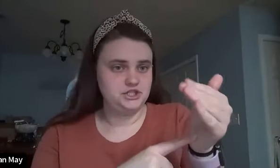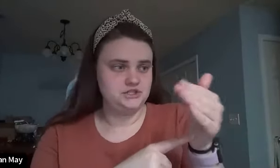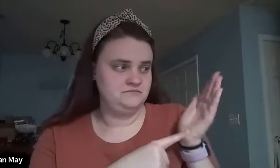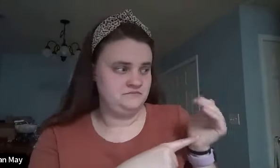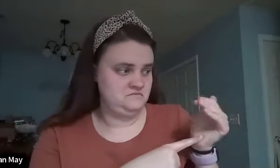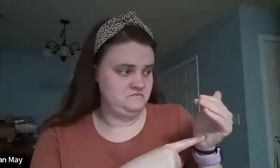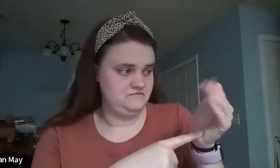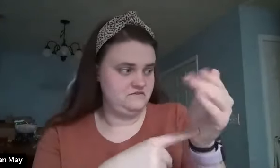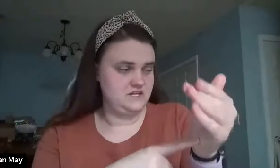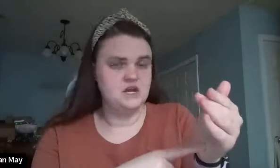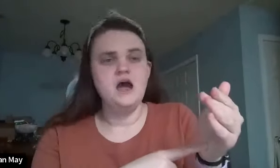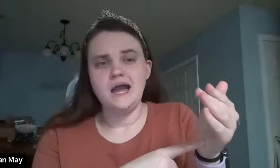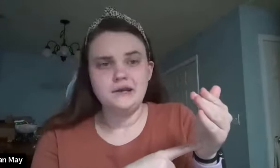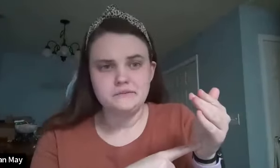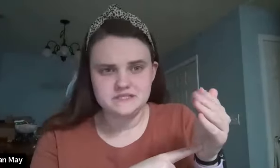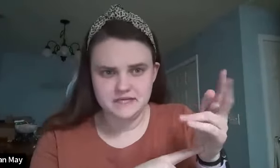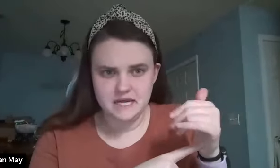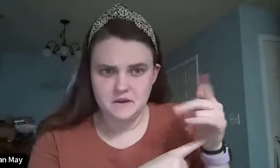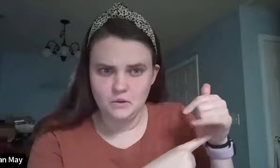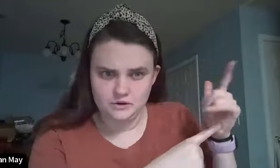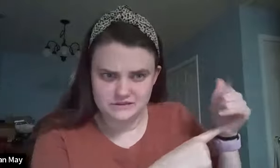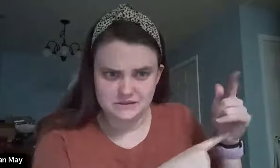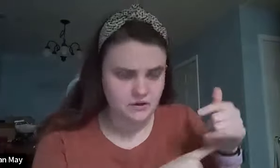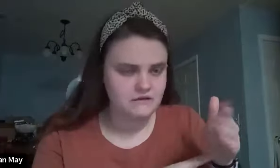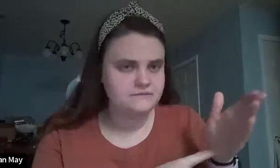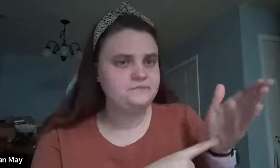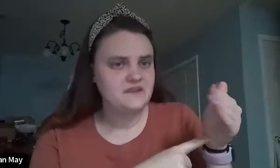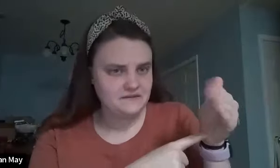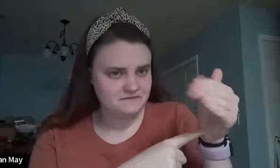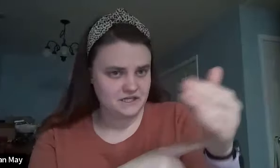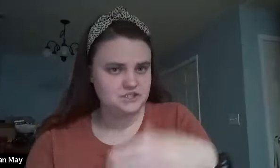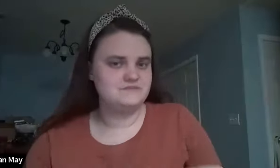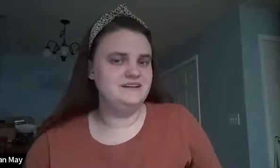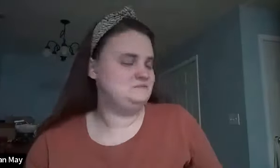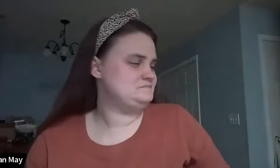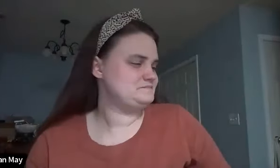Fish. Fish. I know I went spaghetti. My order's a little off. Fish.